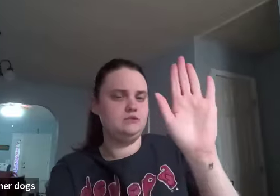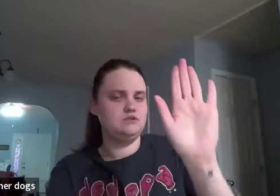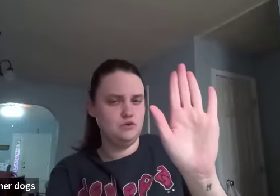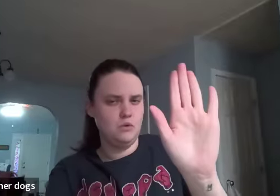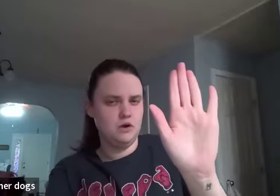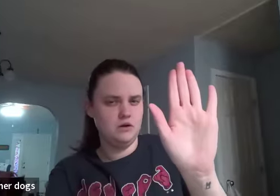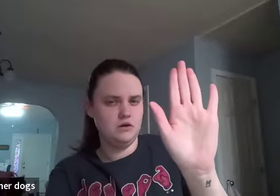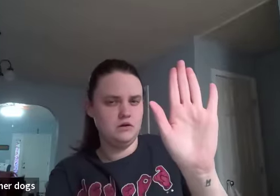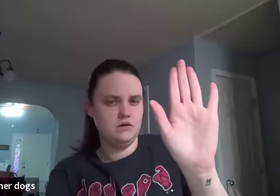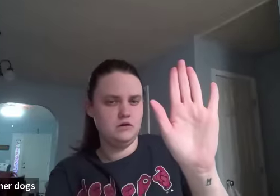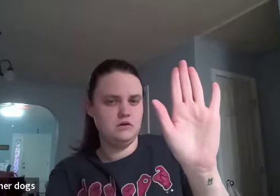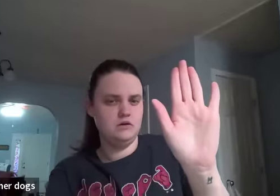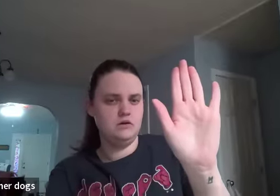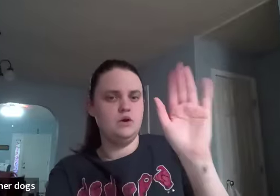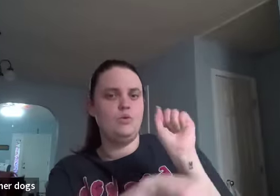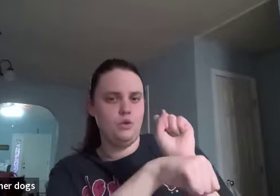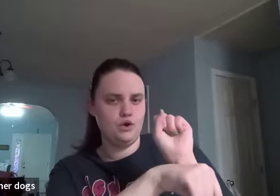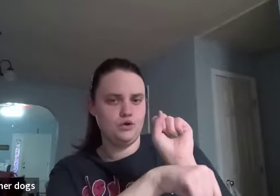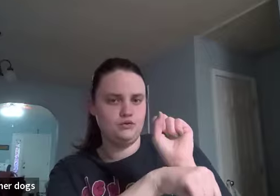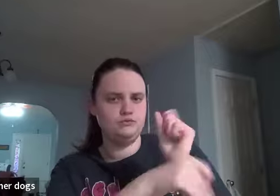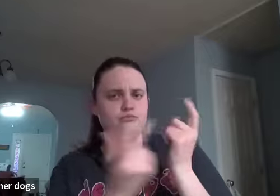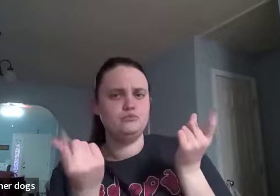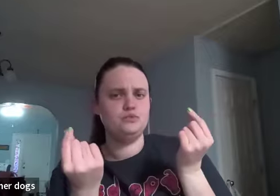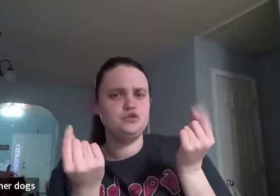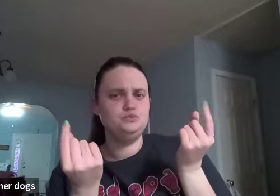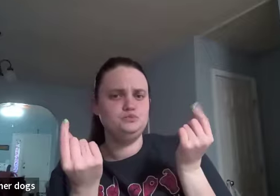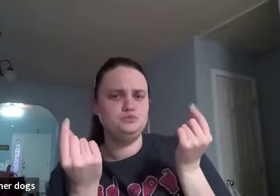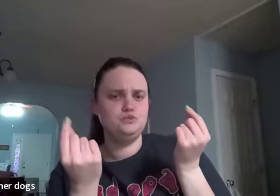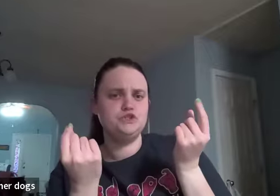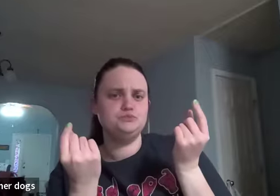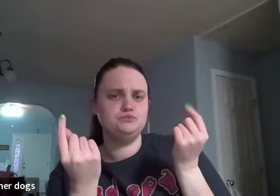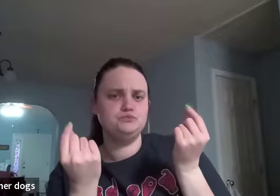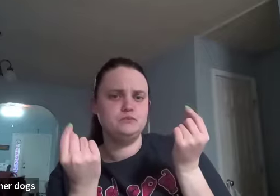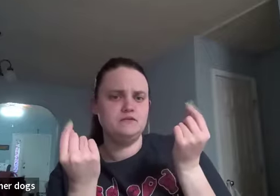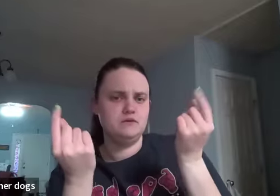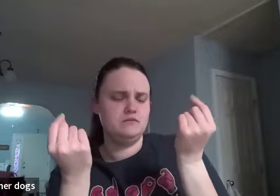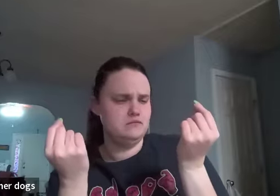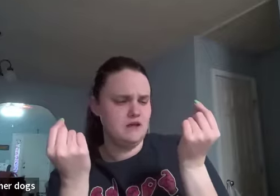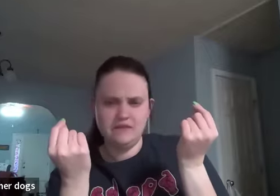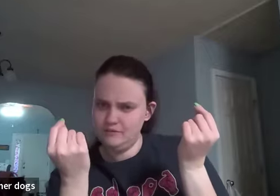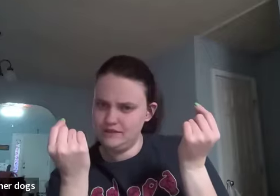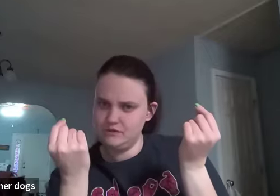like you would do your work. What do what do? If you I think we did what